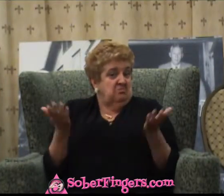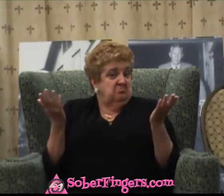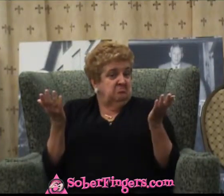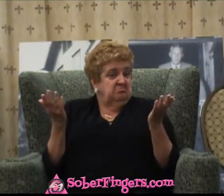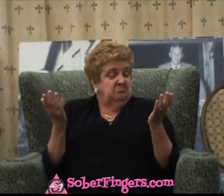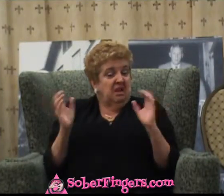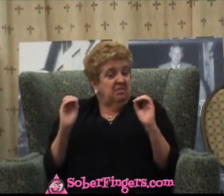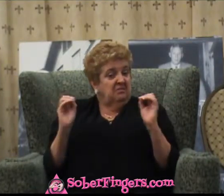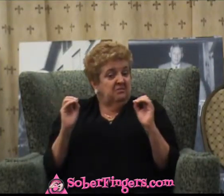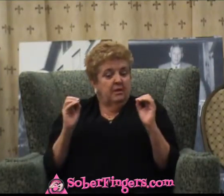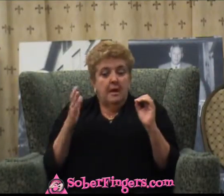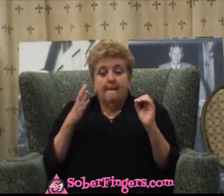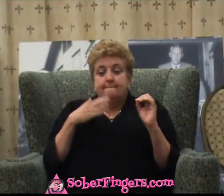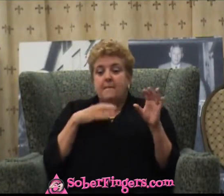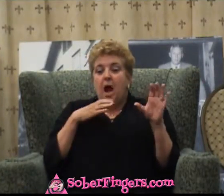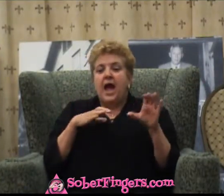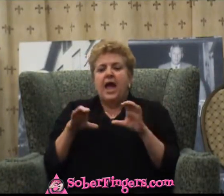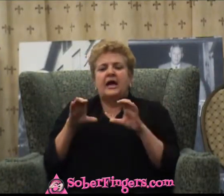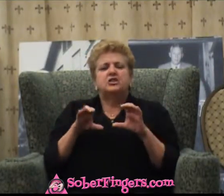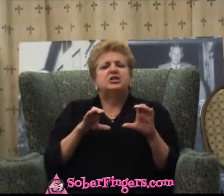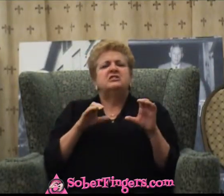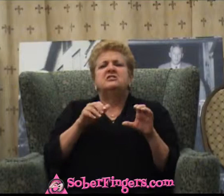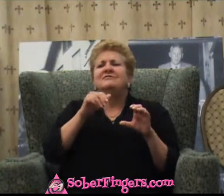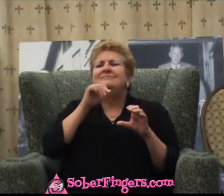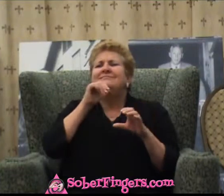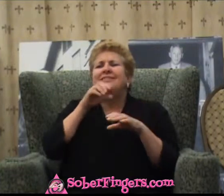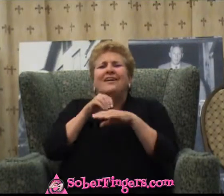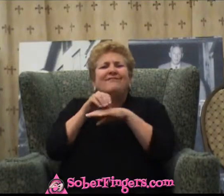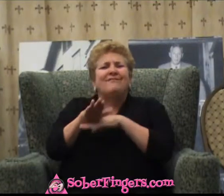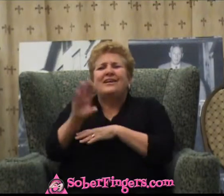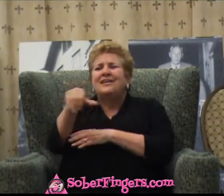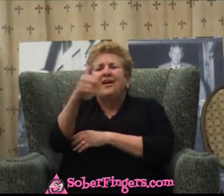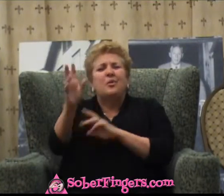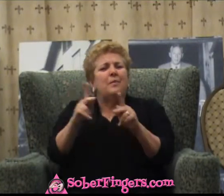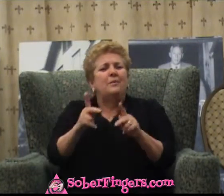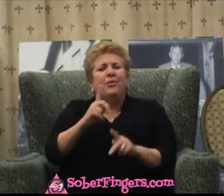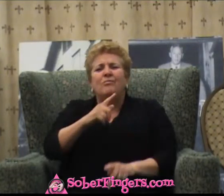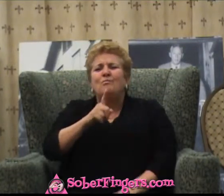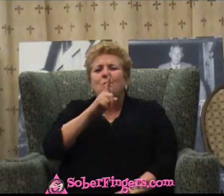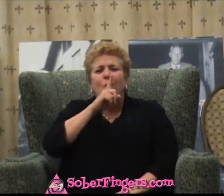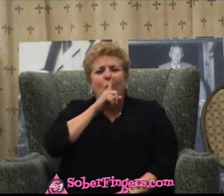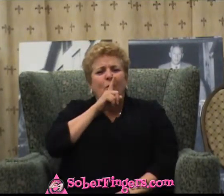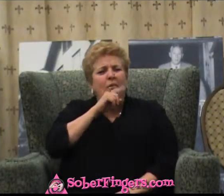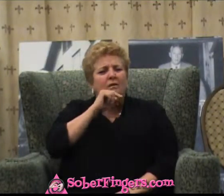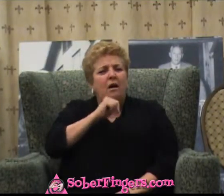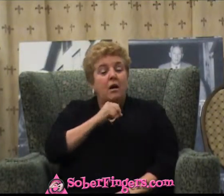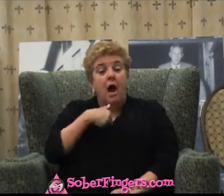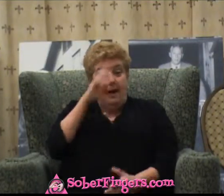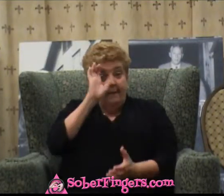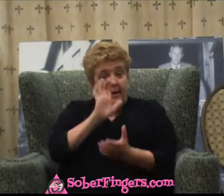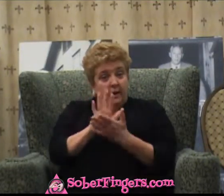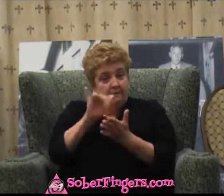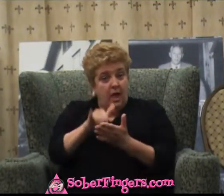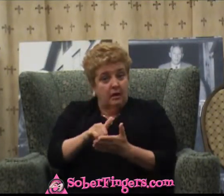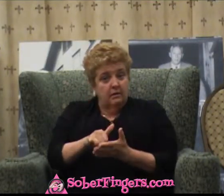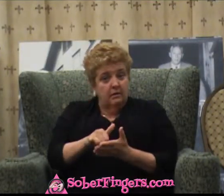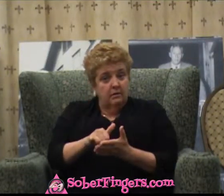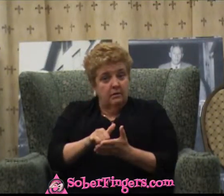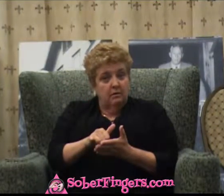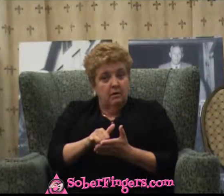my actions didn't cause consequences for anybody else. And I believed that for a very long time. I believed it actually even into sobriety until I